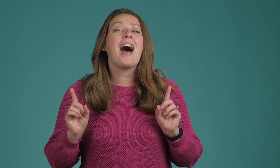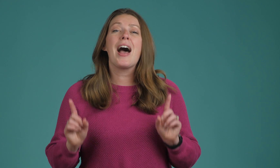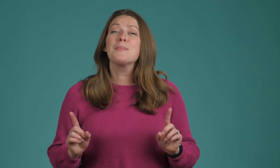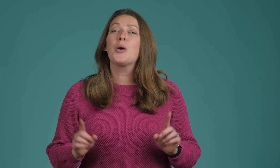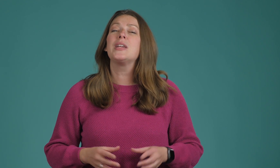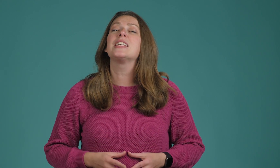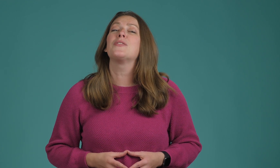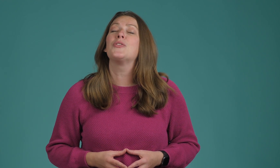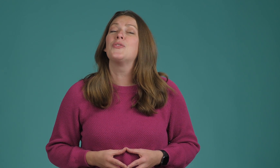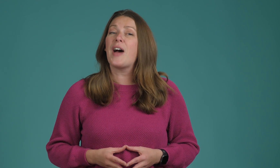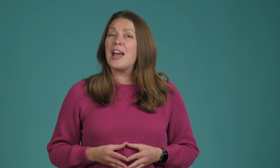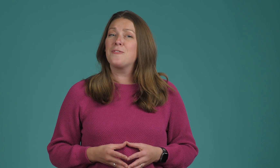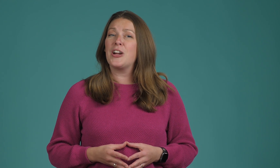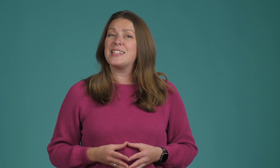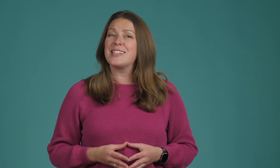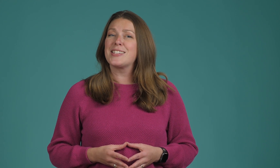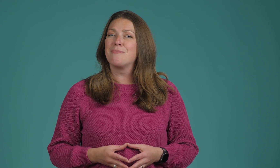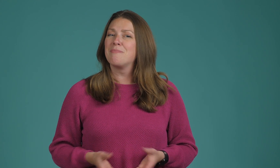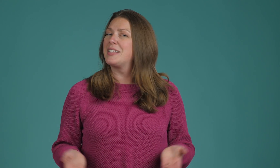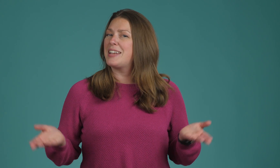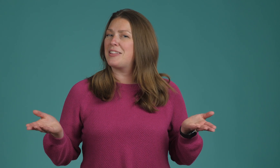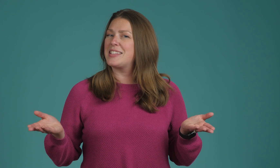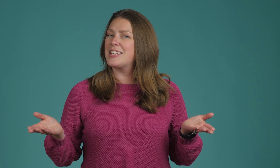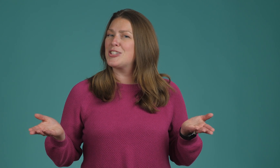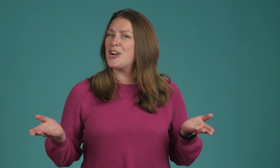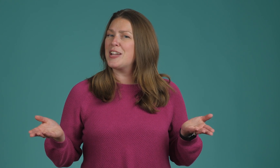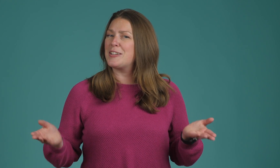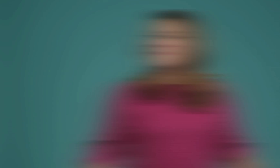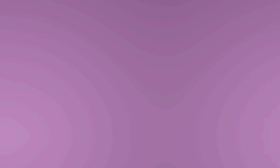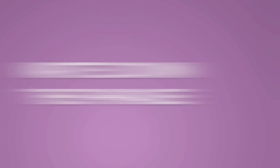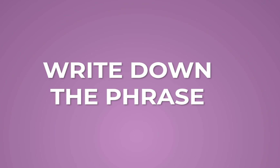I'm going to give you 5 phrases. Now let's get started.